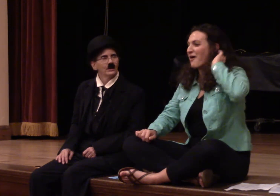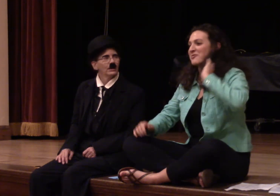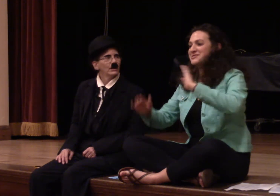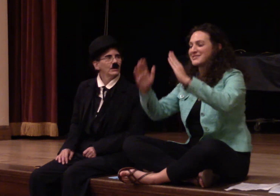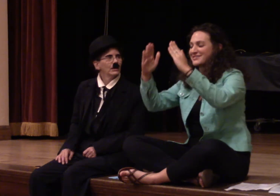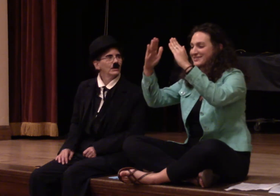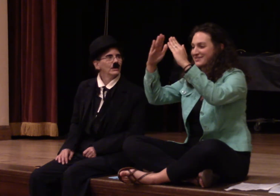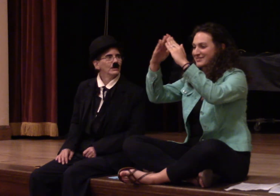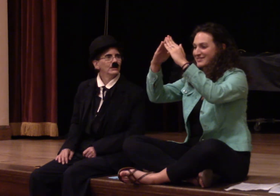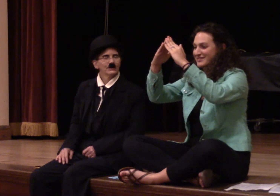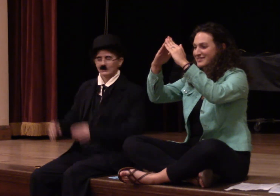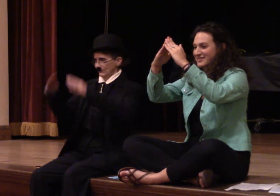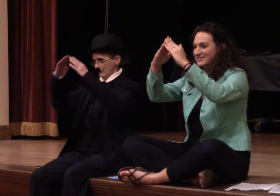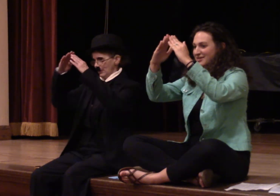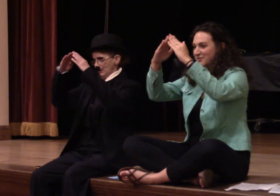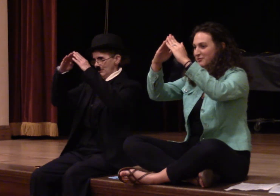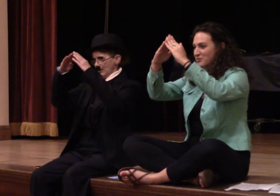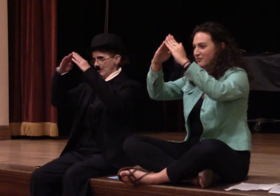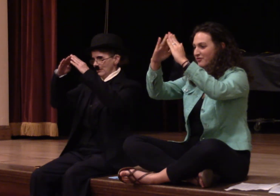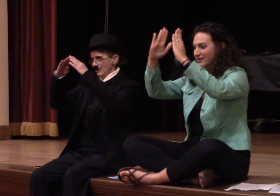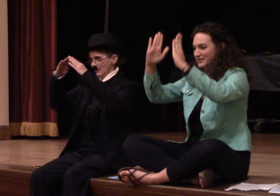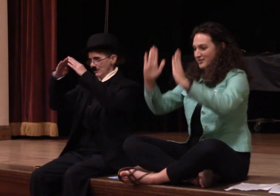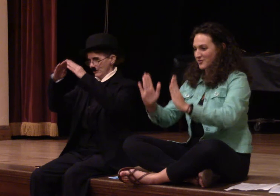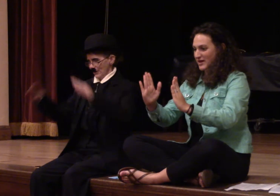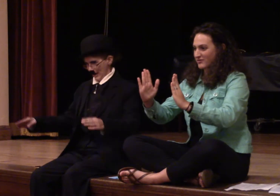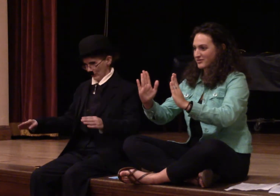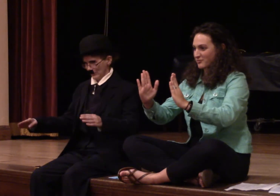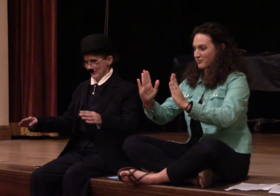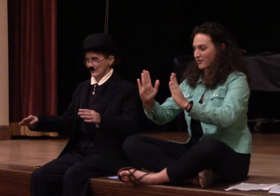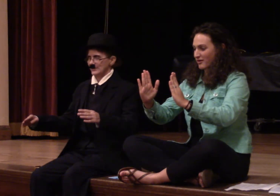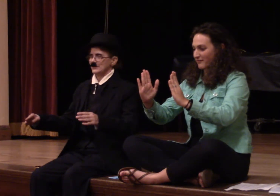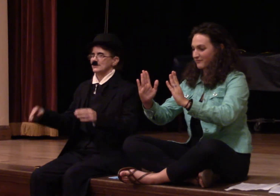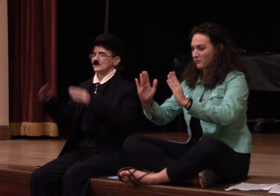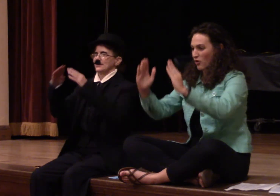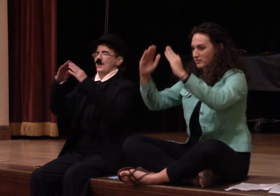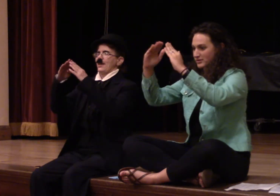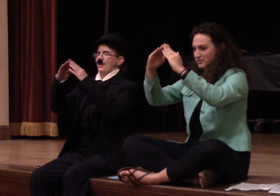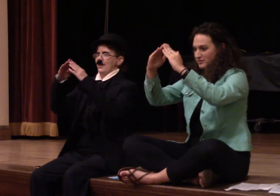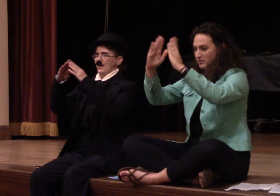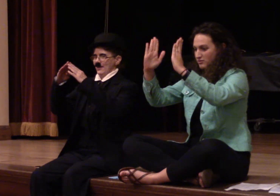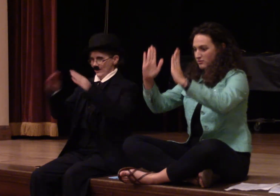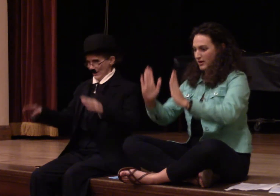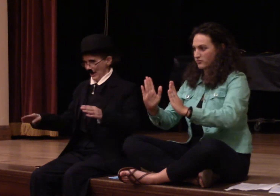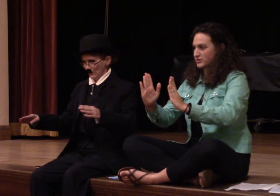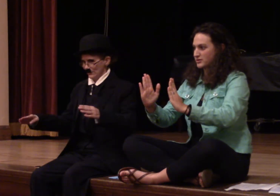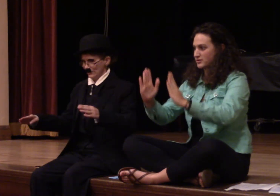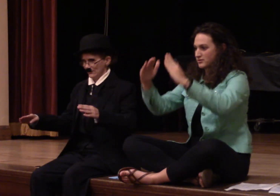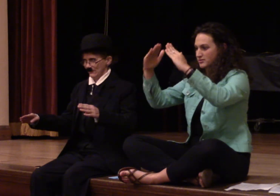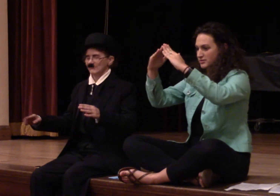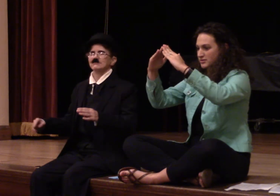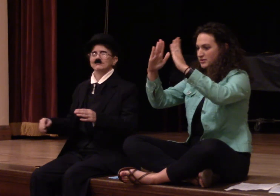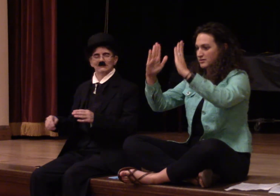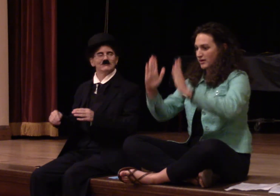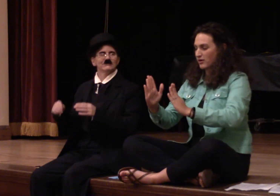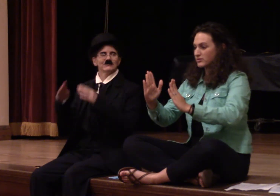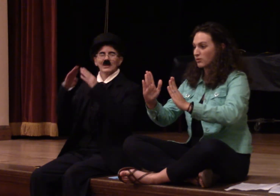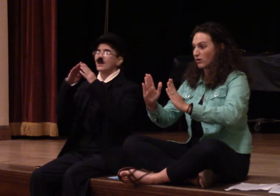house. It's going to be the roof, and it's going to go down into the walls. House. House or